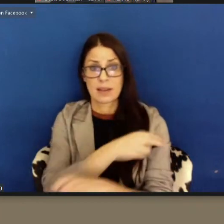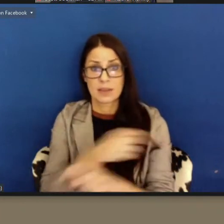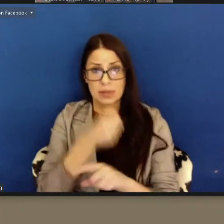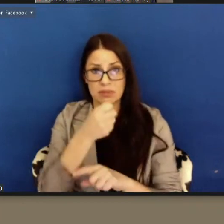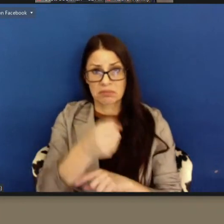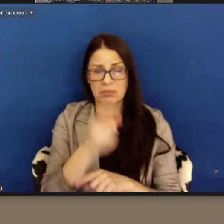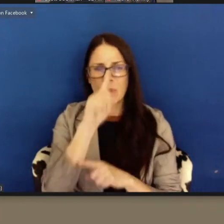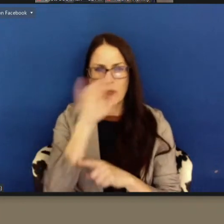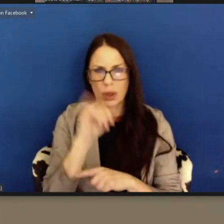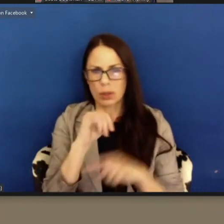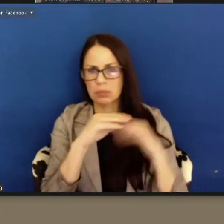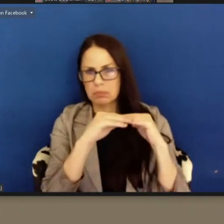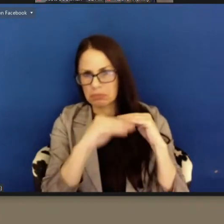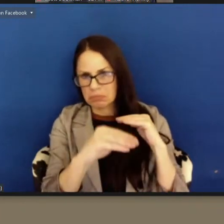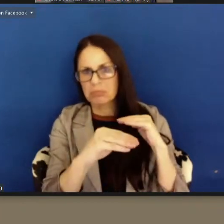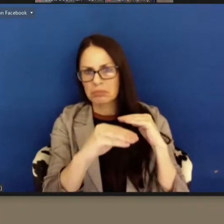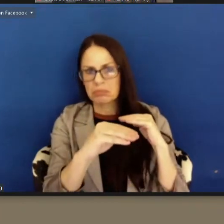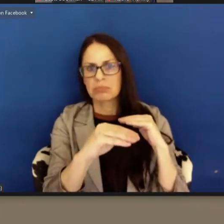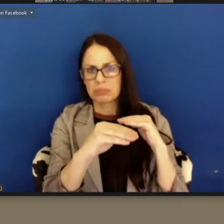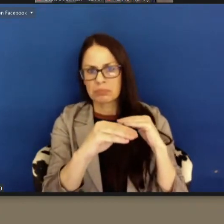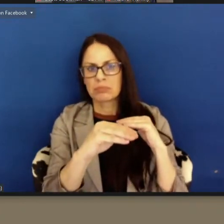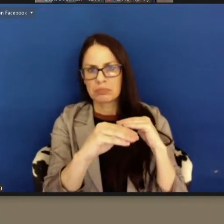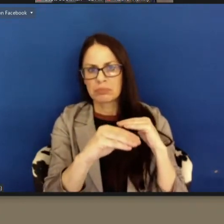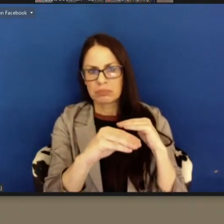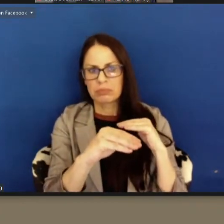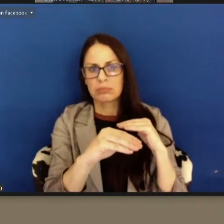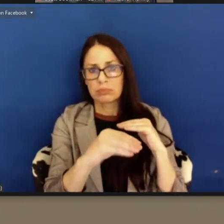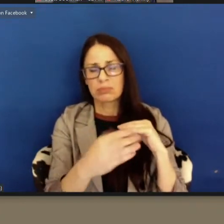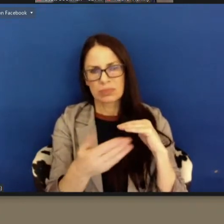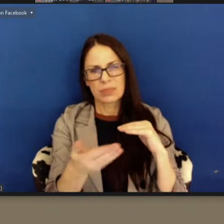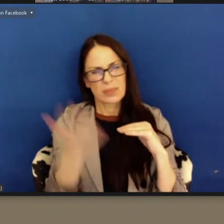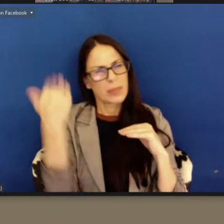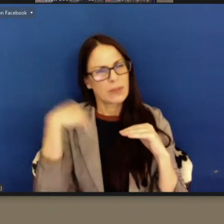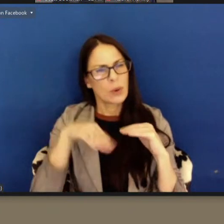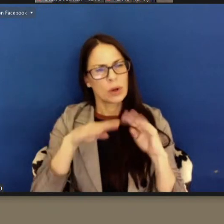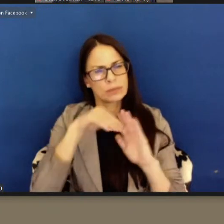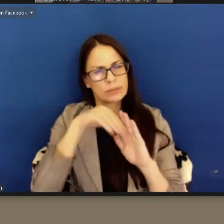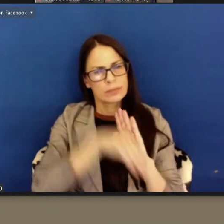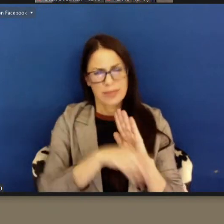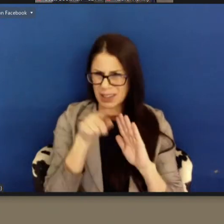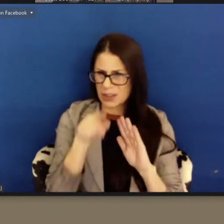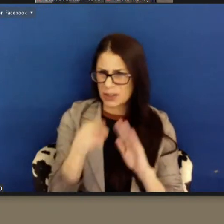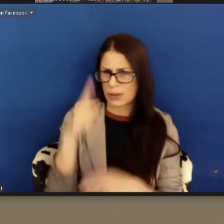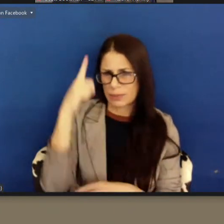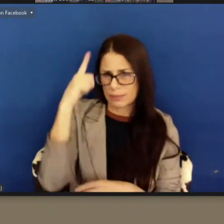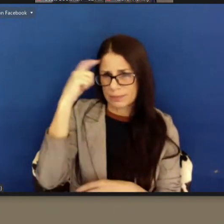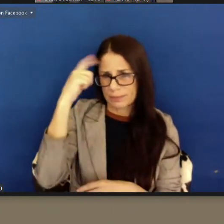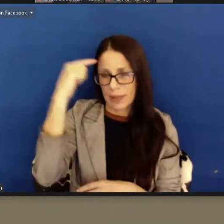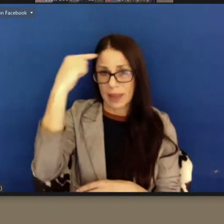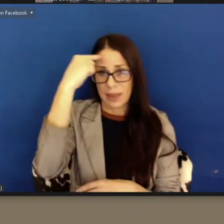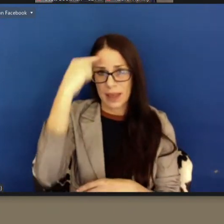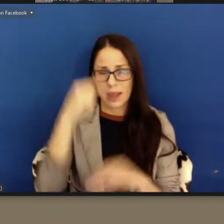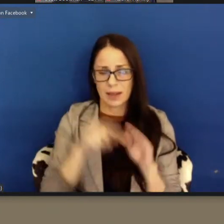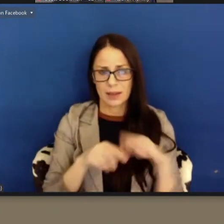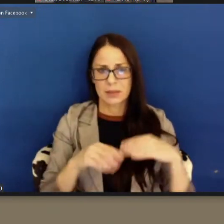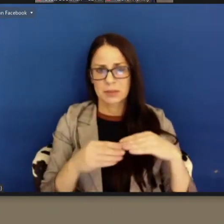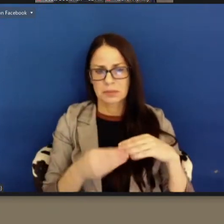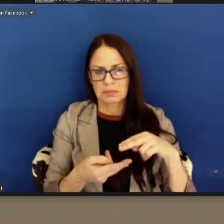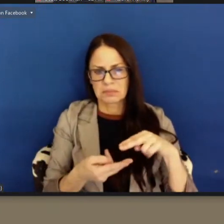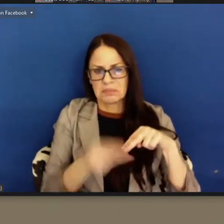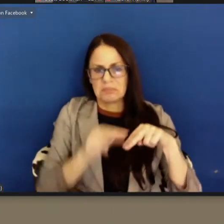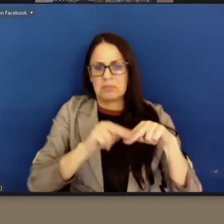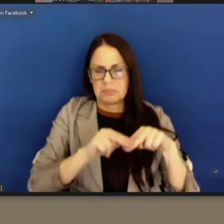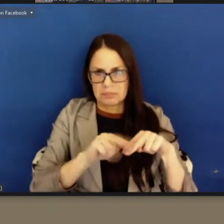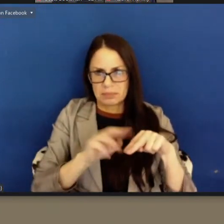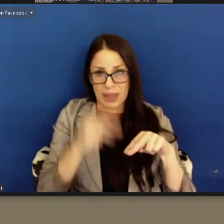plateaued after they had been falling for a bit. Do you think that's just that little bump we saw in cases and that